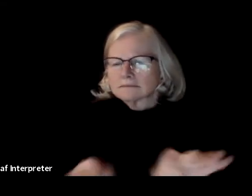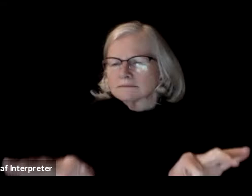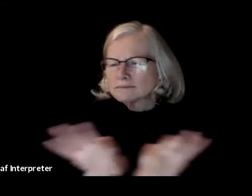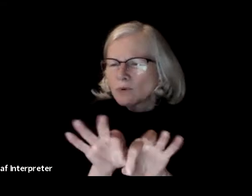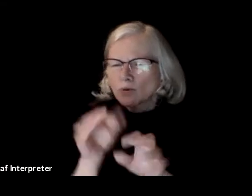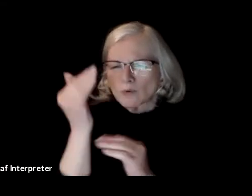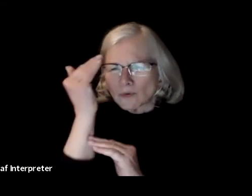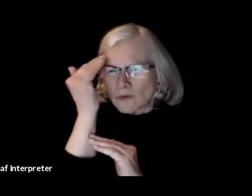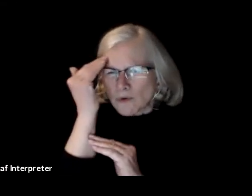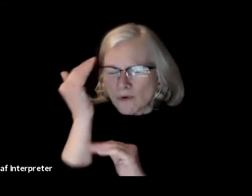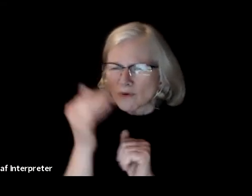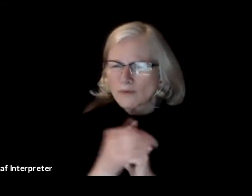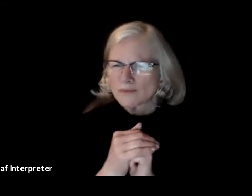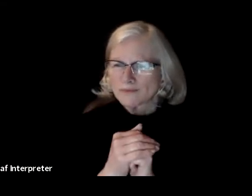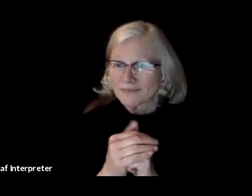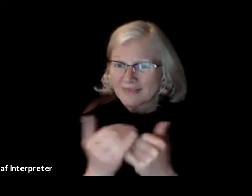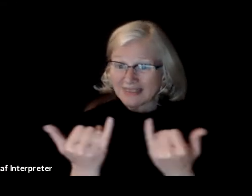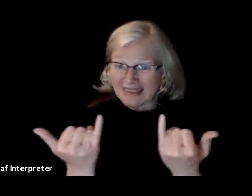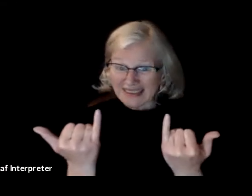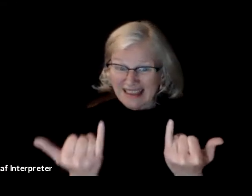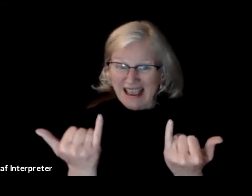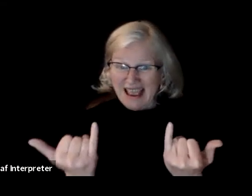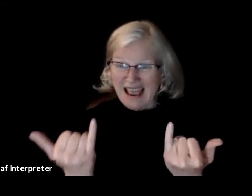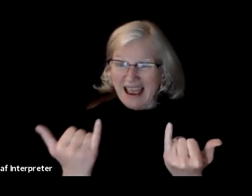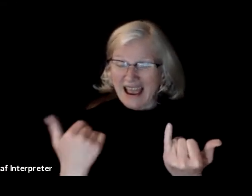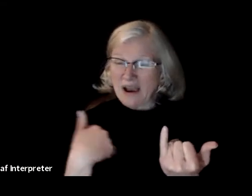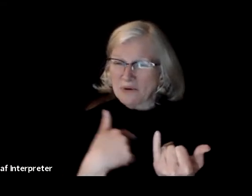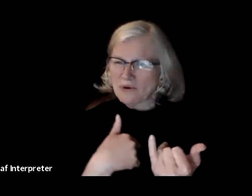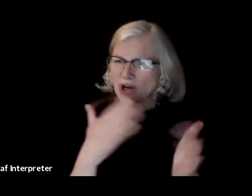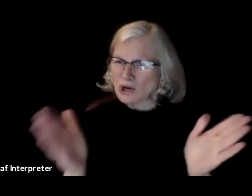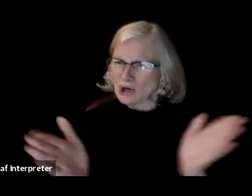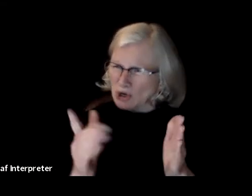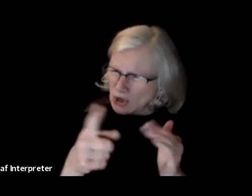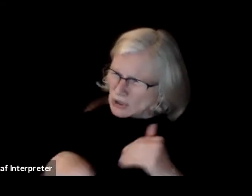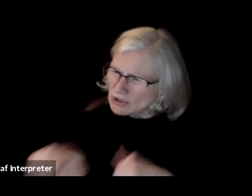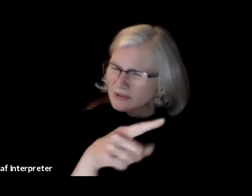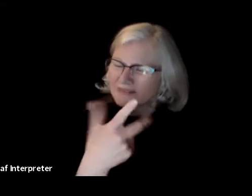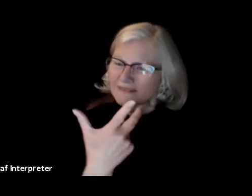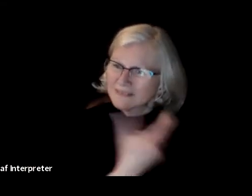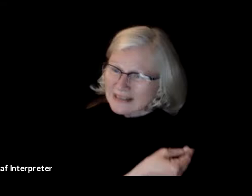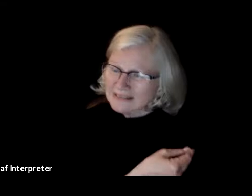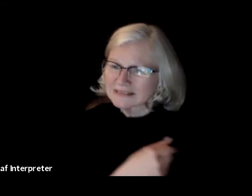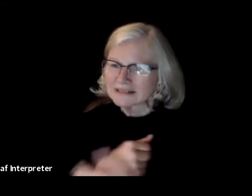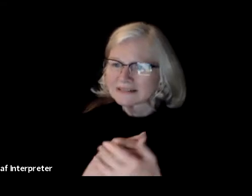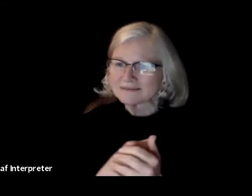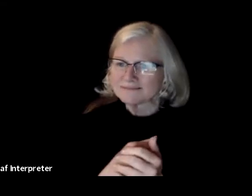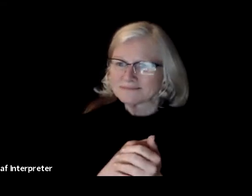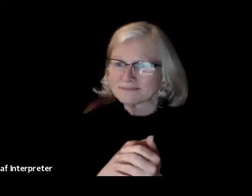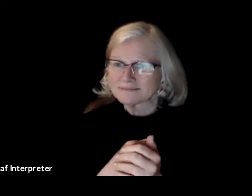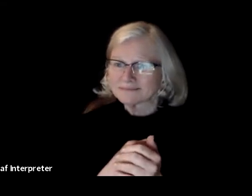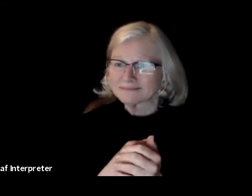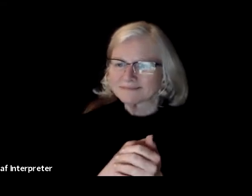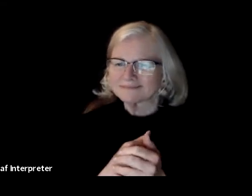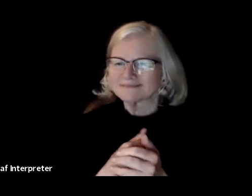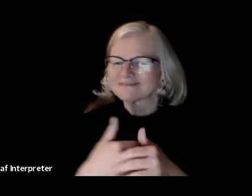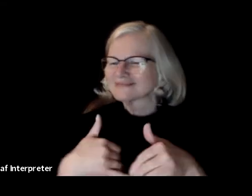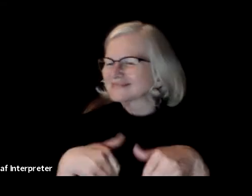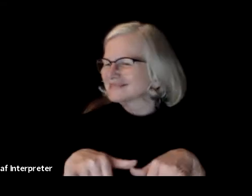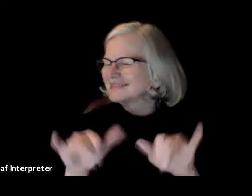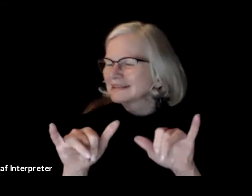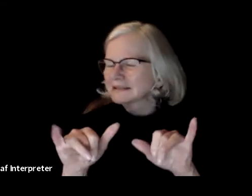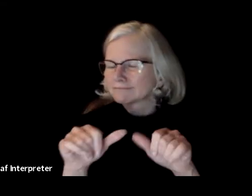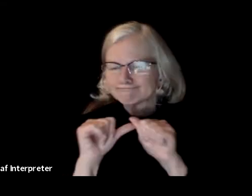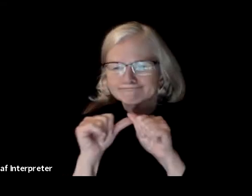really important and encouraging progress on vaccinations. So just wanted to point out to folks that today's case count